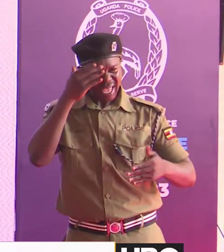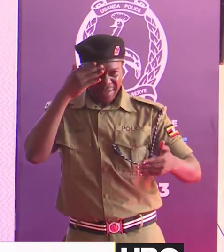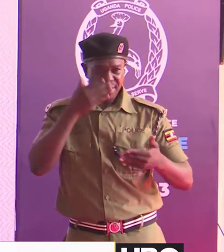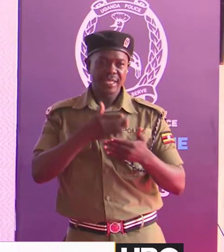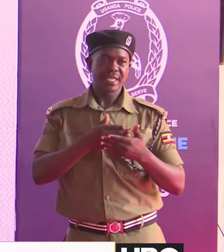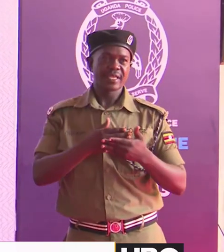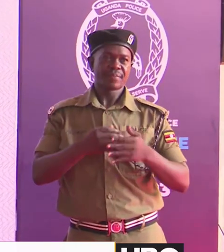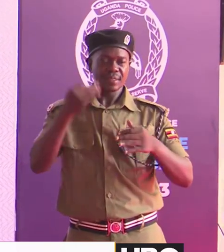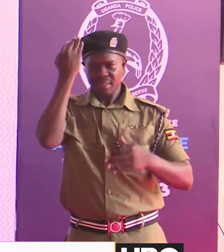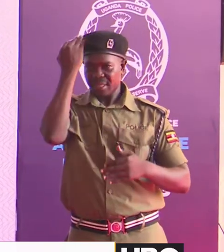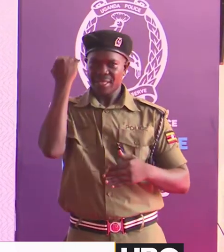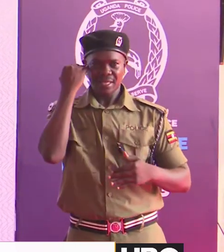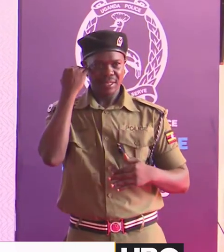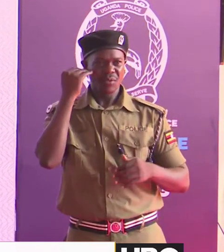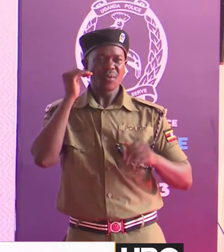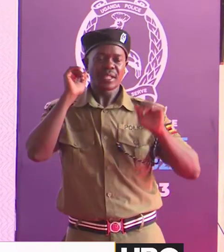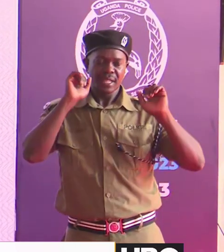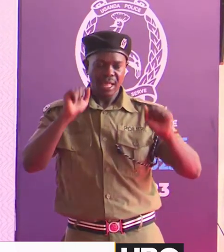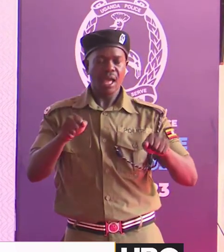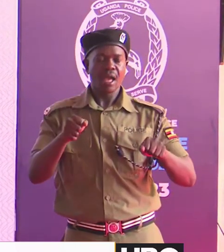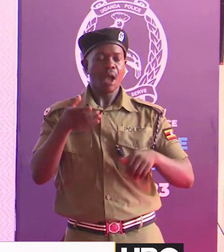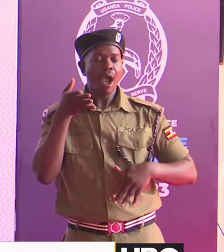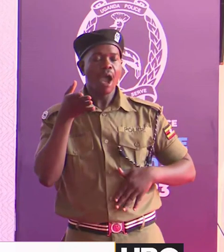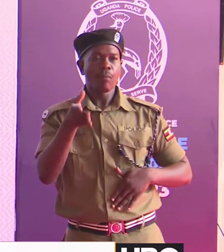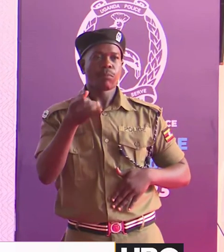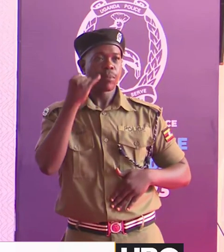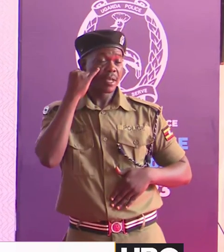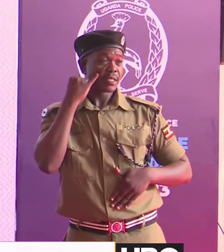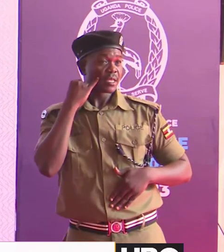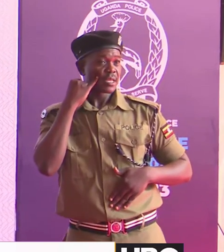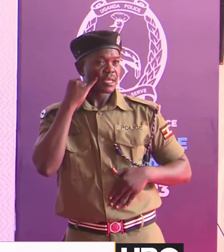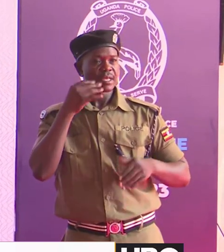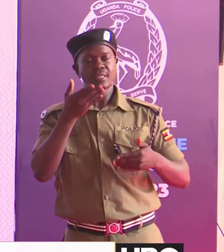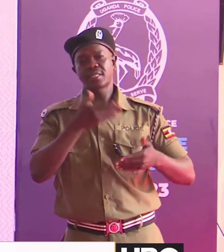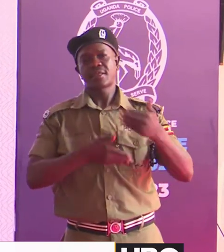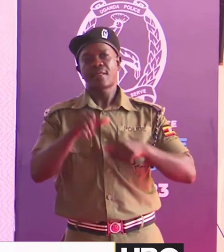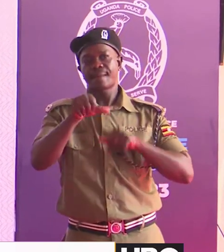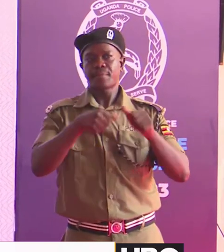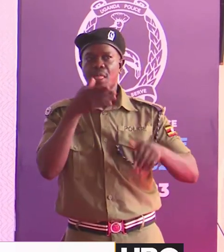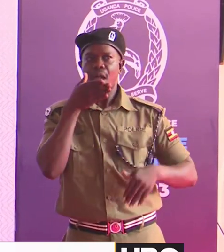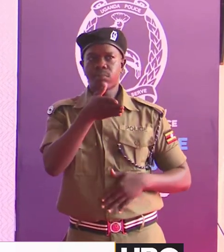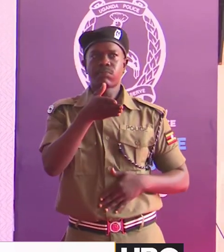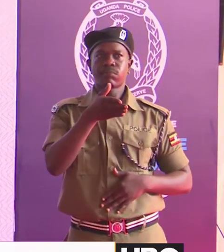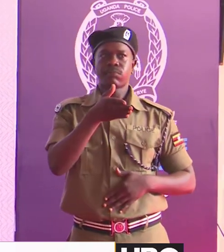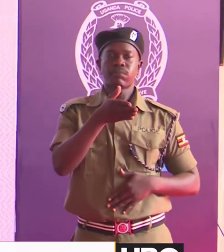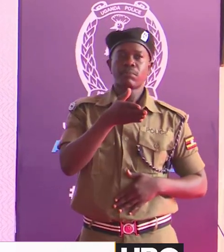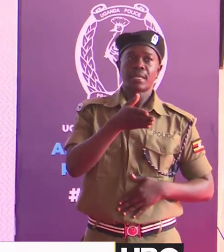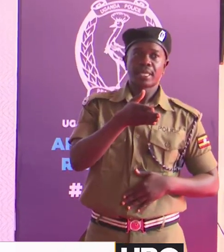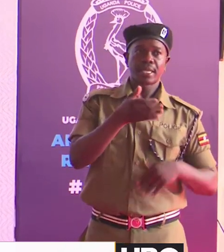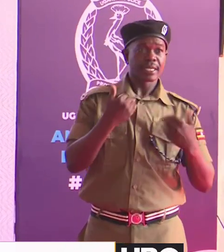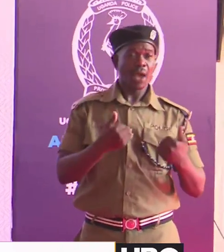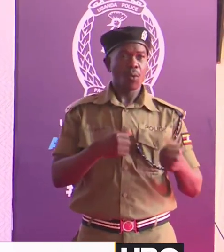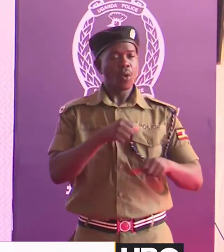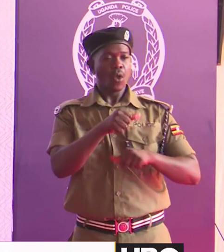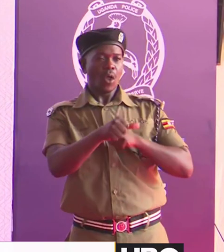this. We can take you to assaults. You see we have had a decline. Last year we were